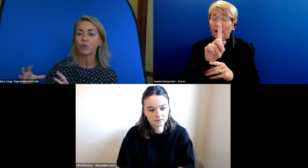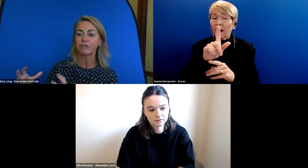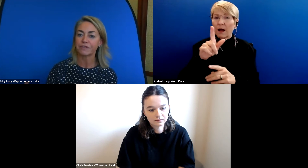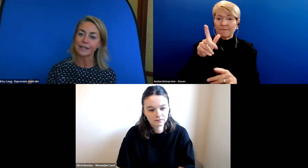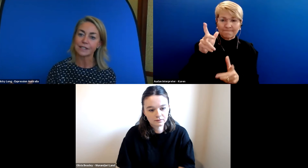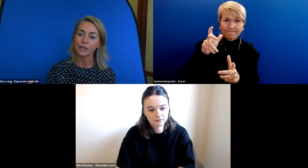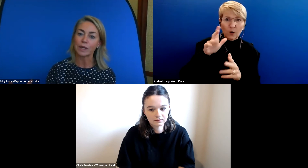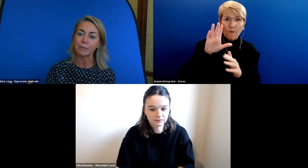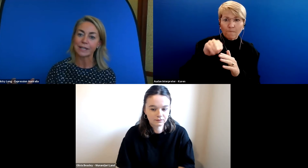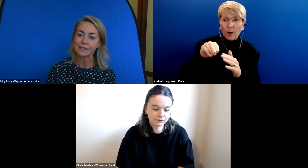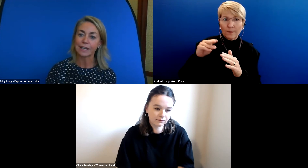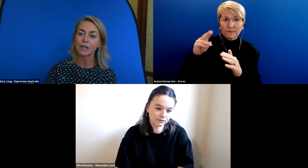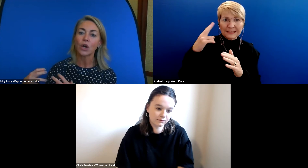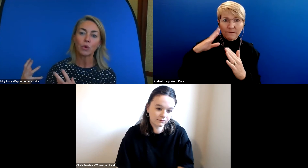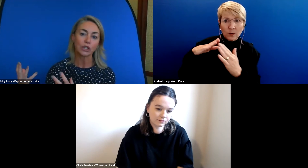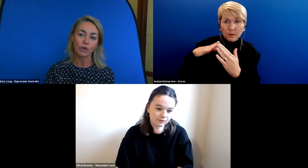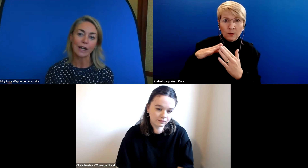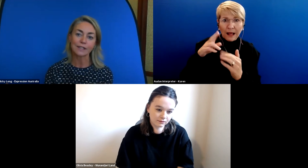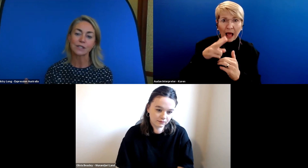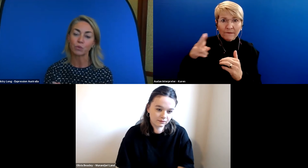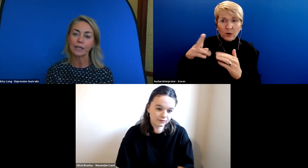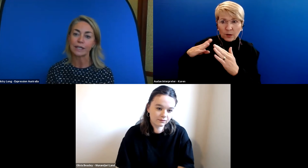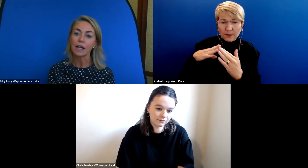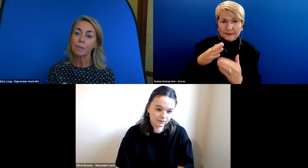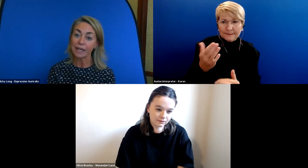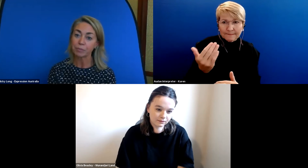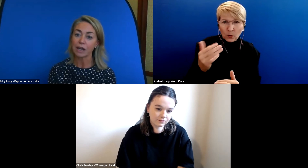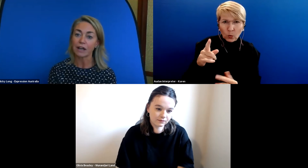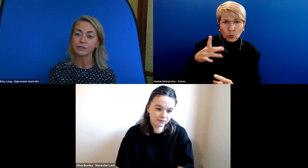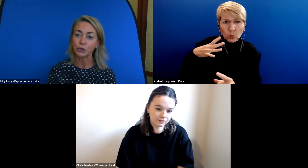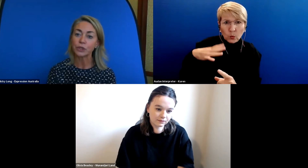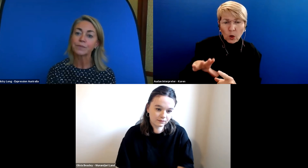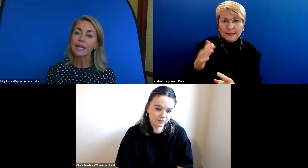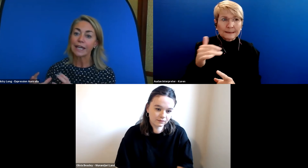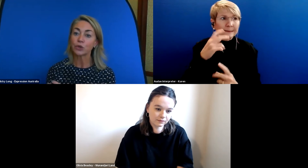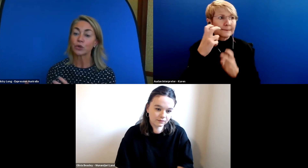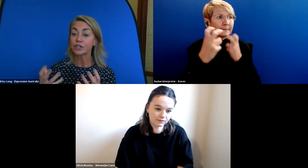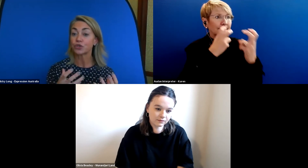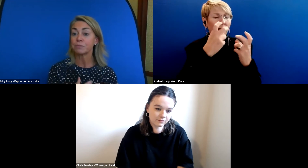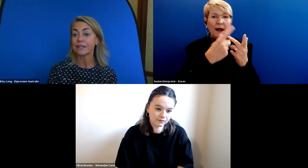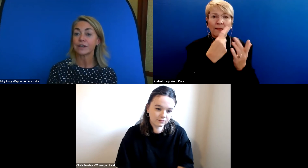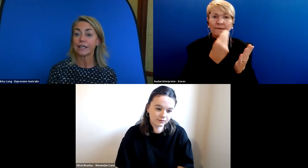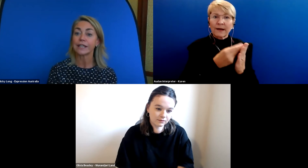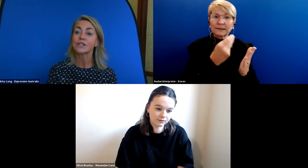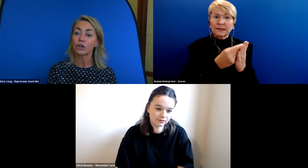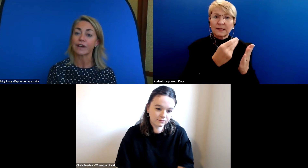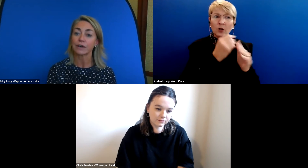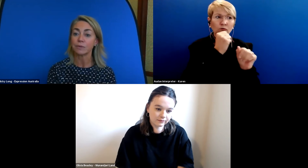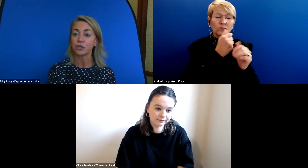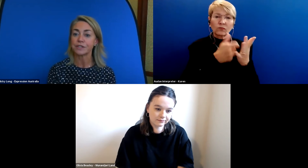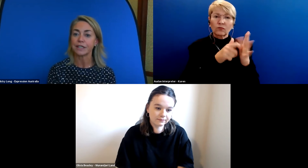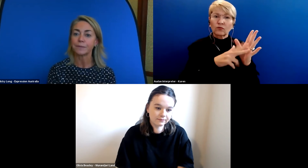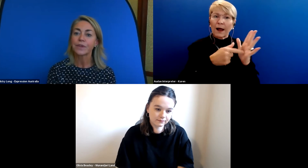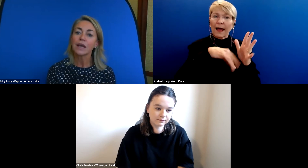activities, what funding we may seek, what grants we may apply for in order to meet the needs of